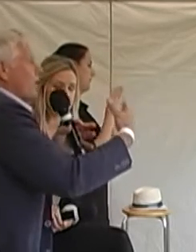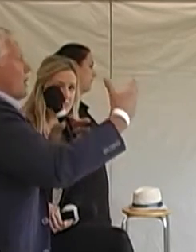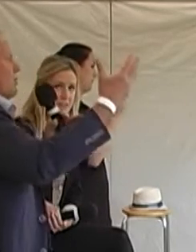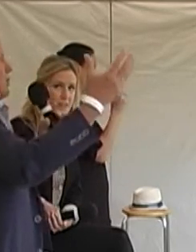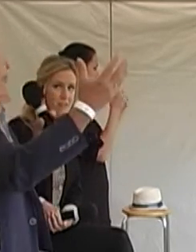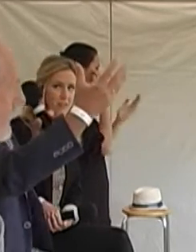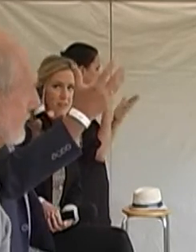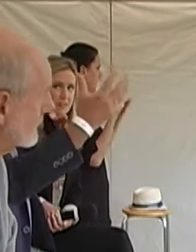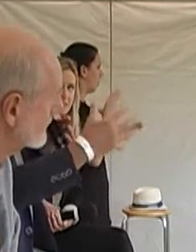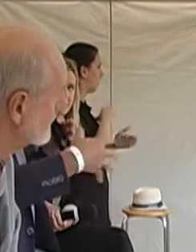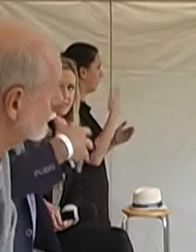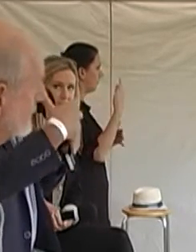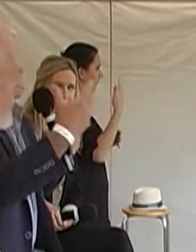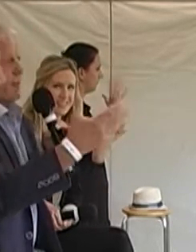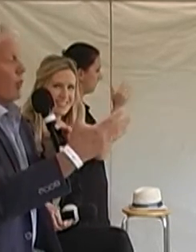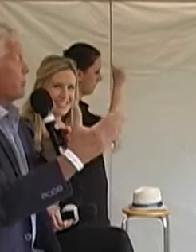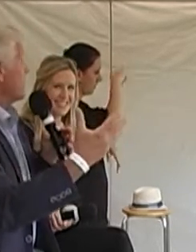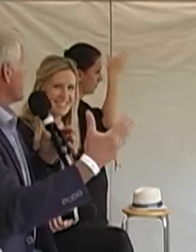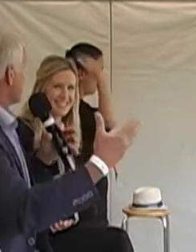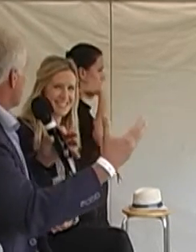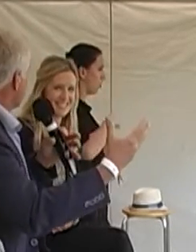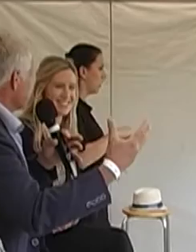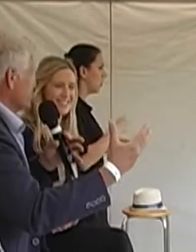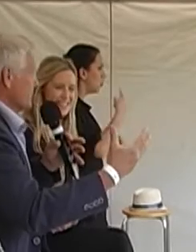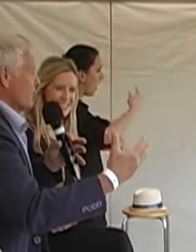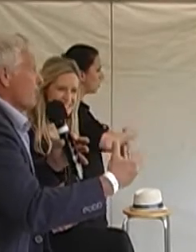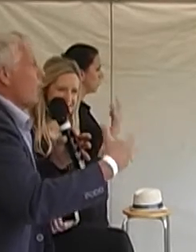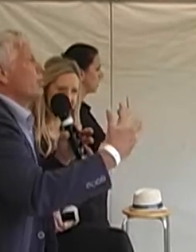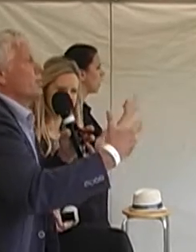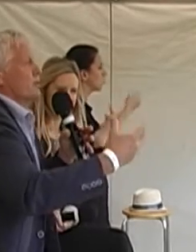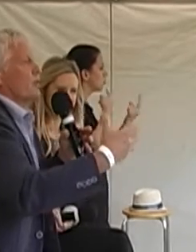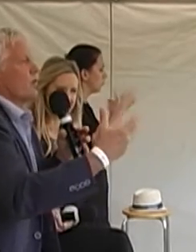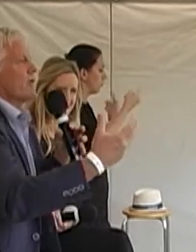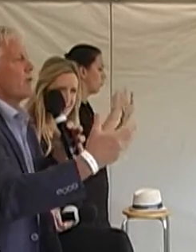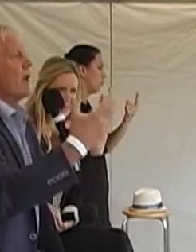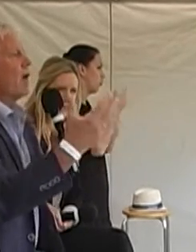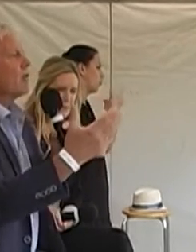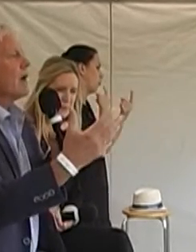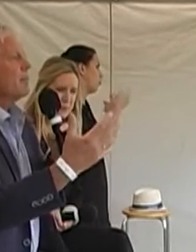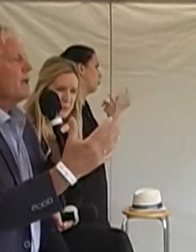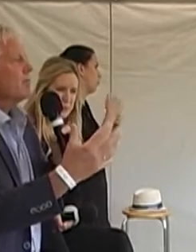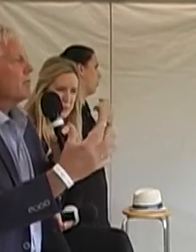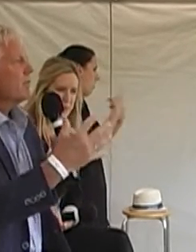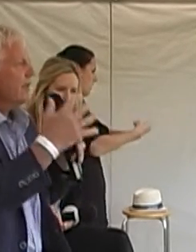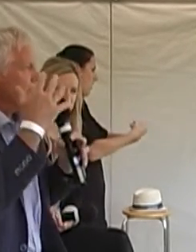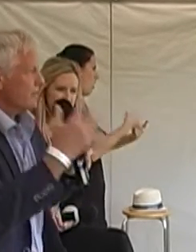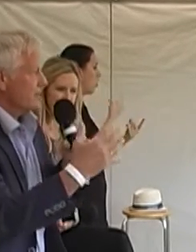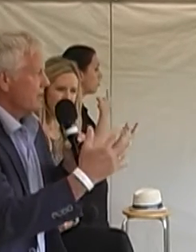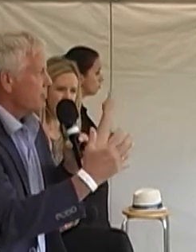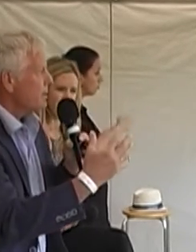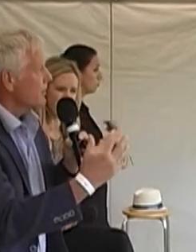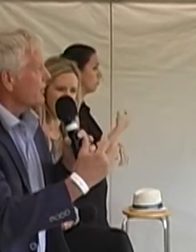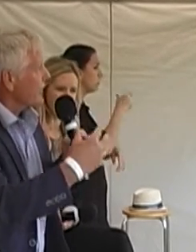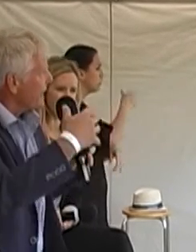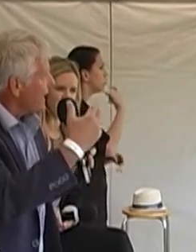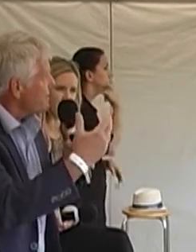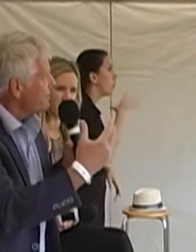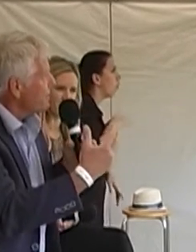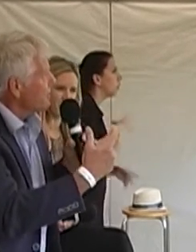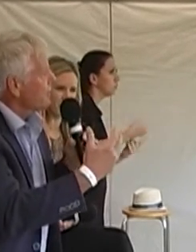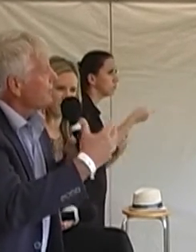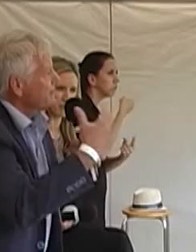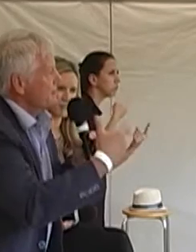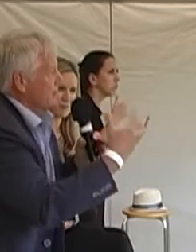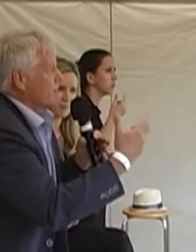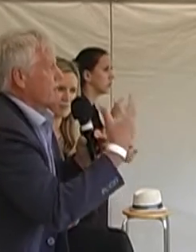had 1 hour long talking program on BBC. One person talking for an hour, and people were interested, people were engaged,